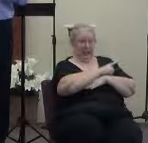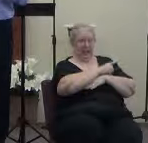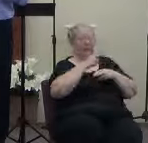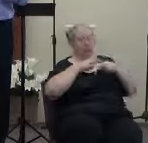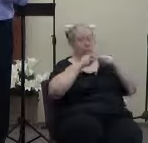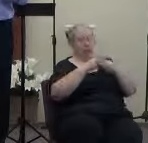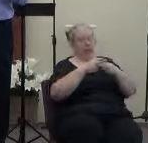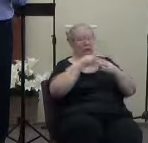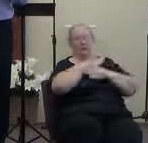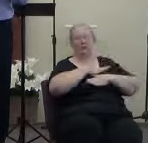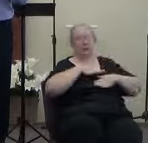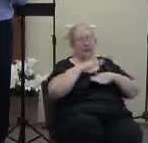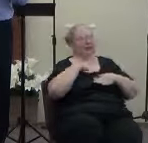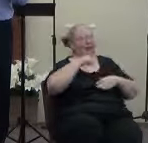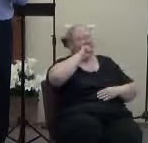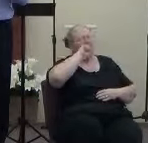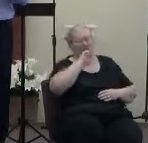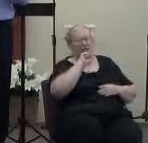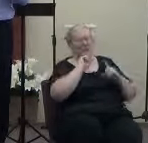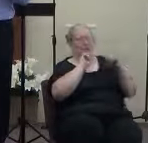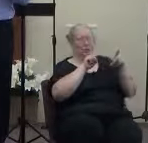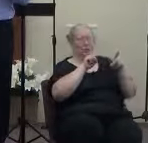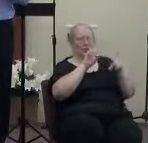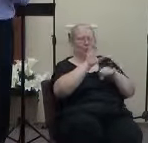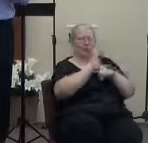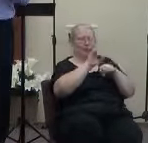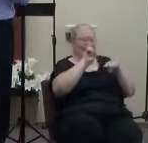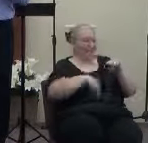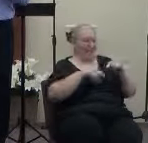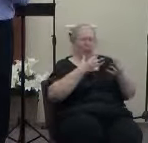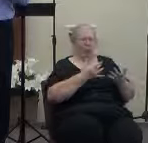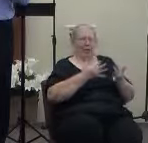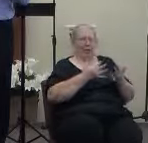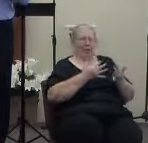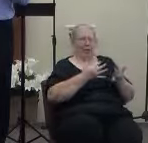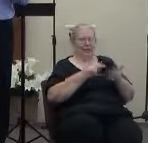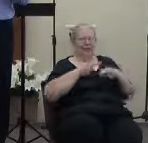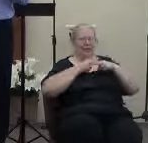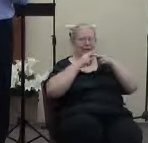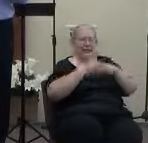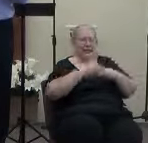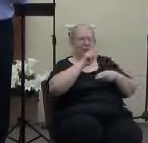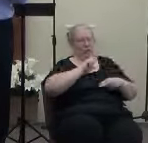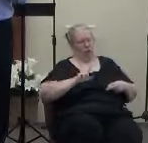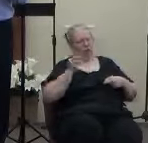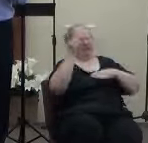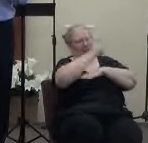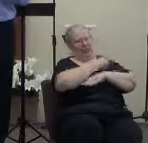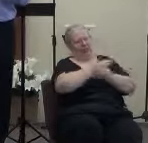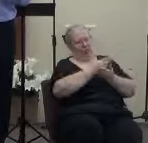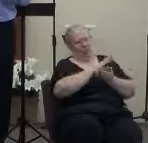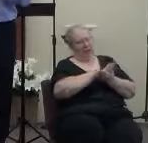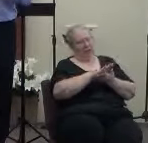delight, "Oh, I'd love to go to church, I can't wait," and the Lord's holy day honorable, and if you honor it